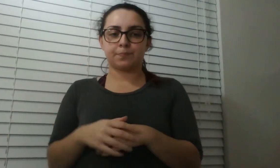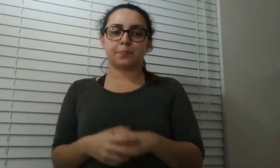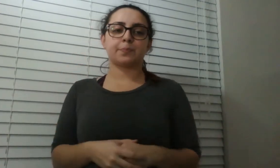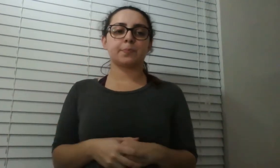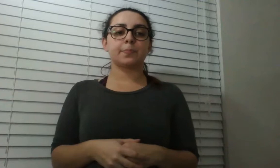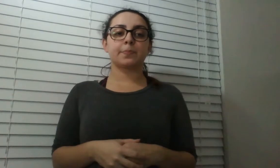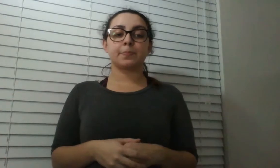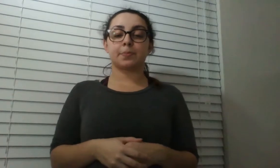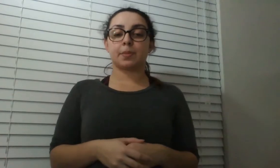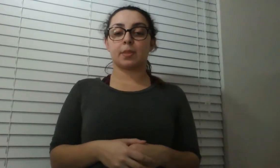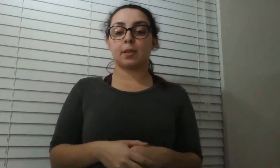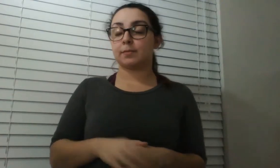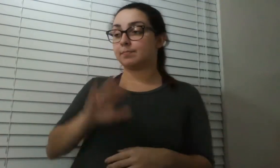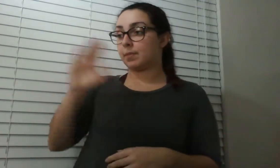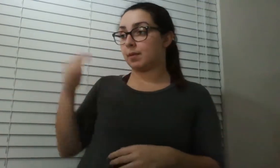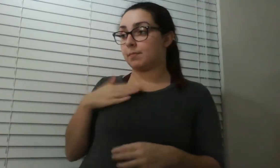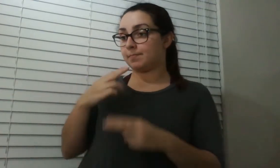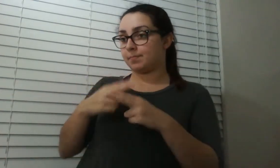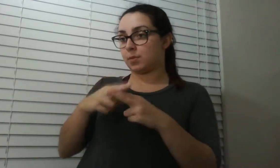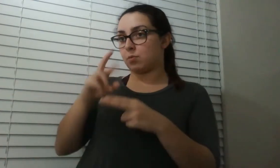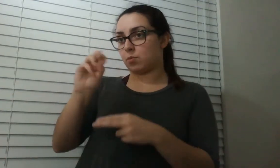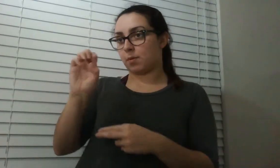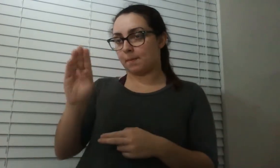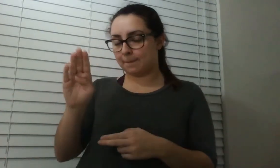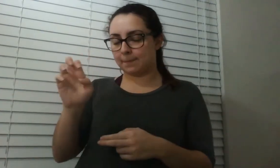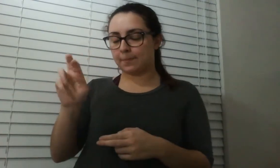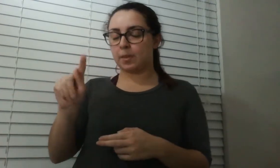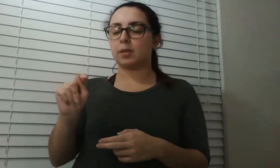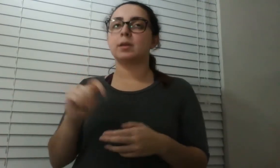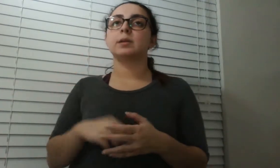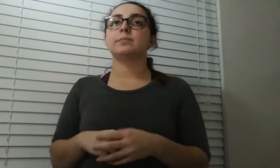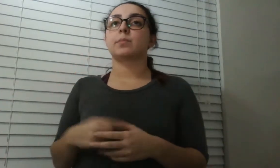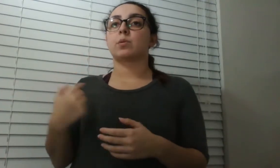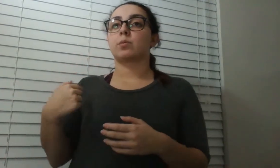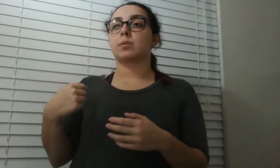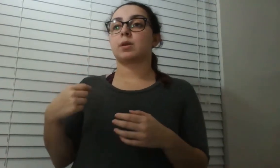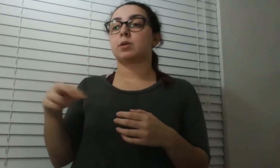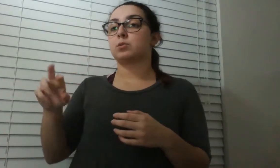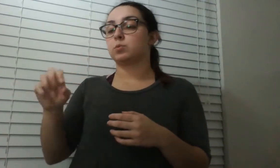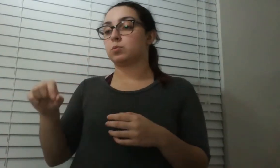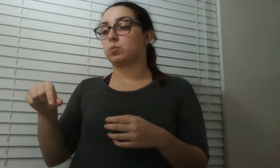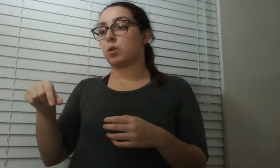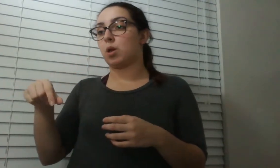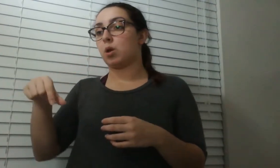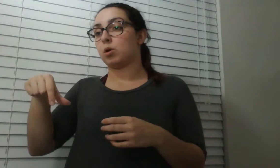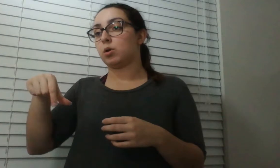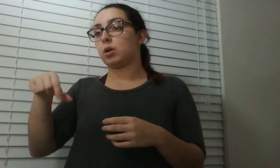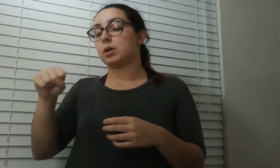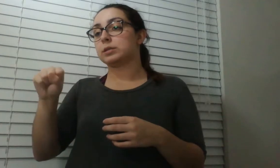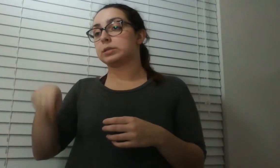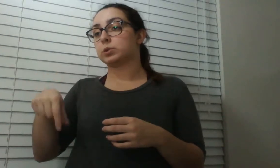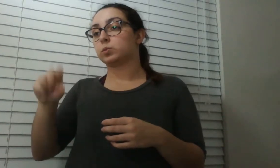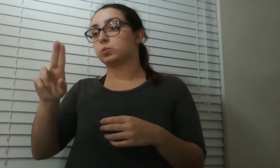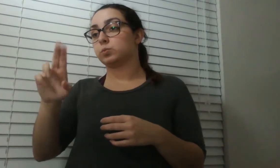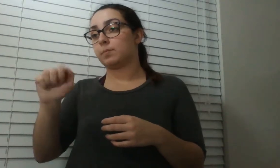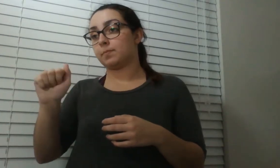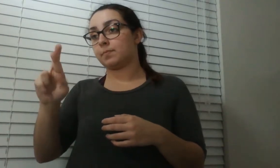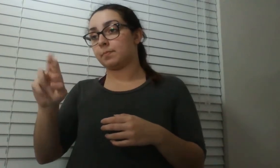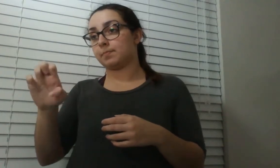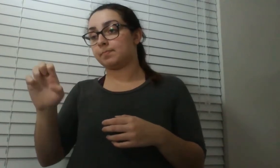Hi, I'm Robert Krulwich. Radiolab is supported by Squarespace, the simplest way to create a website. This new year, make your next move